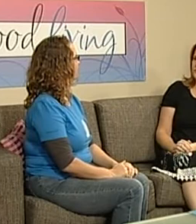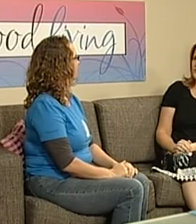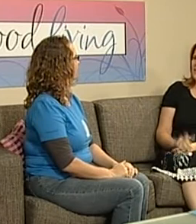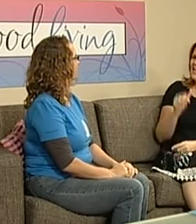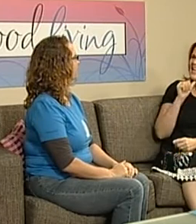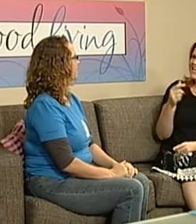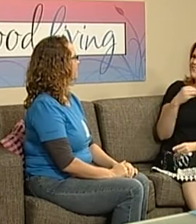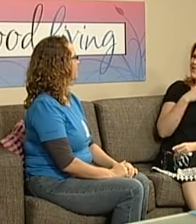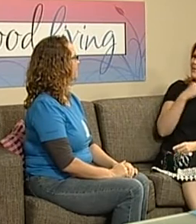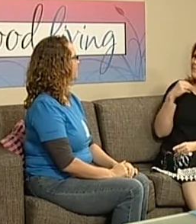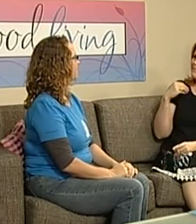or a child perhaps to interpret for you?